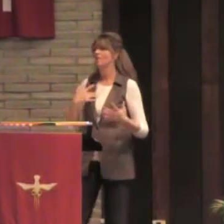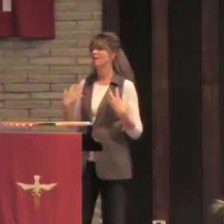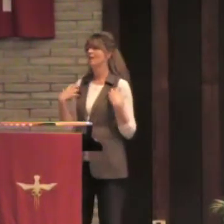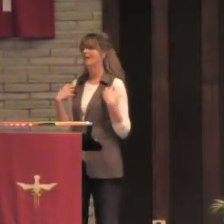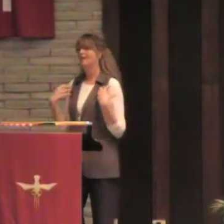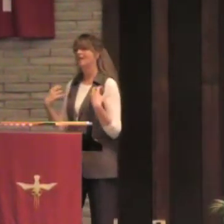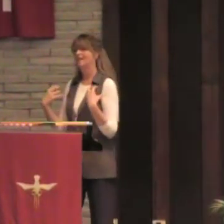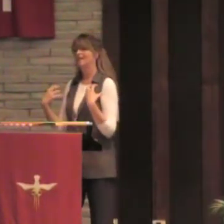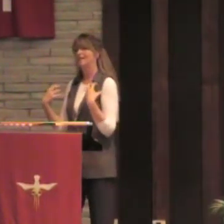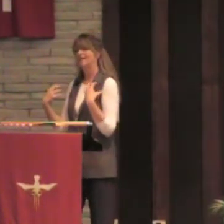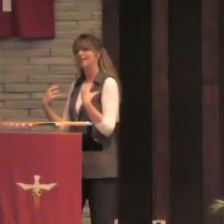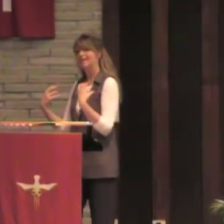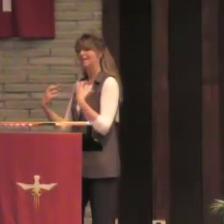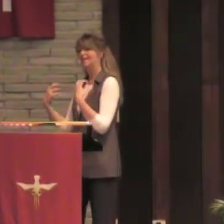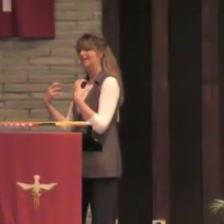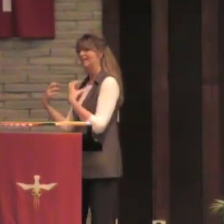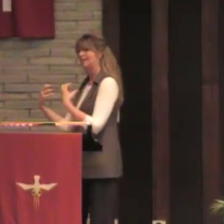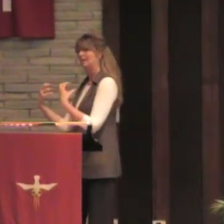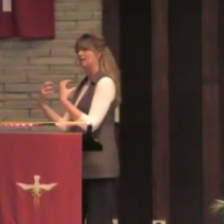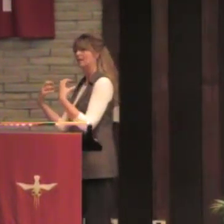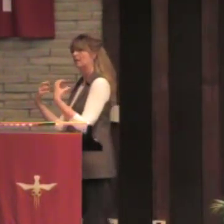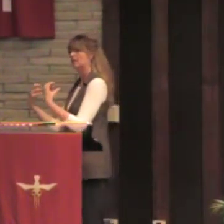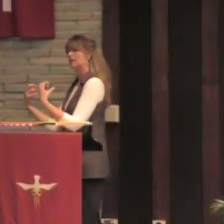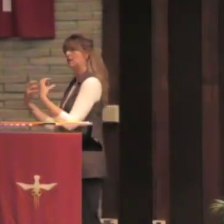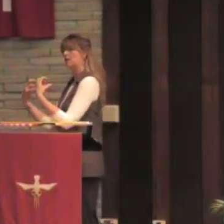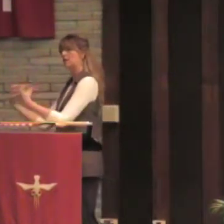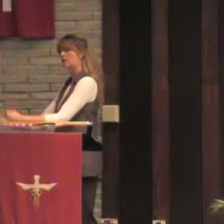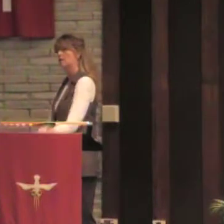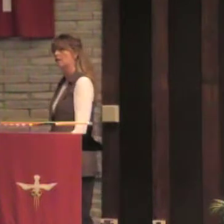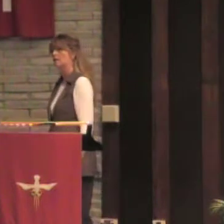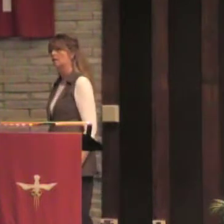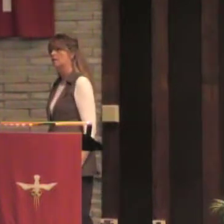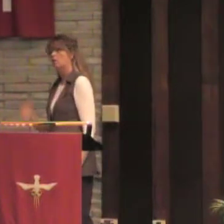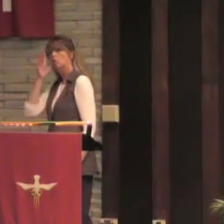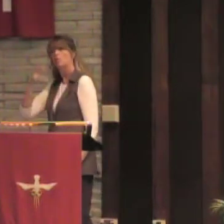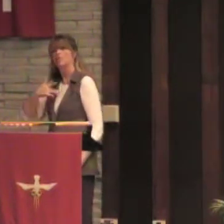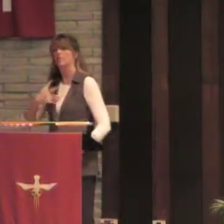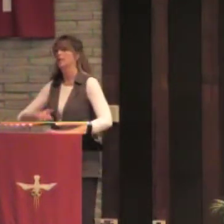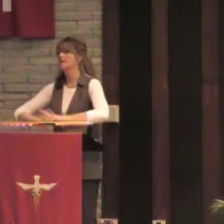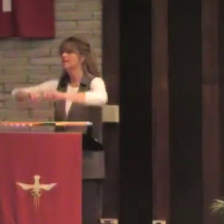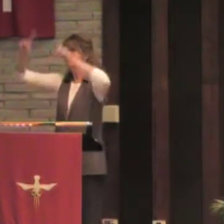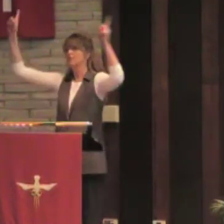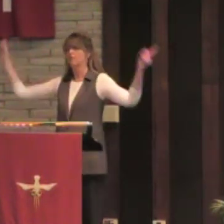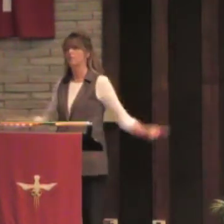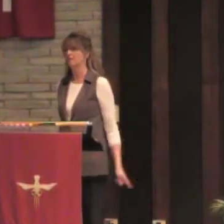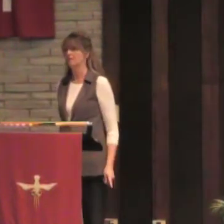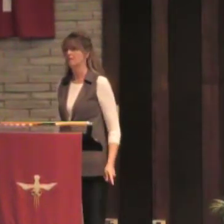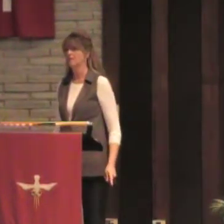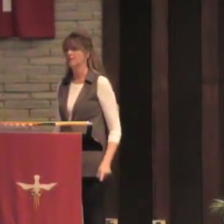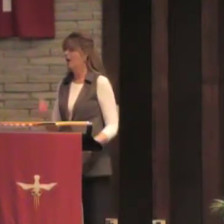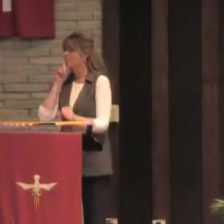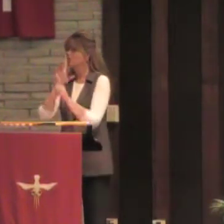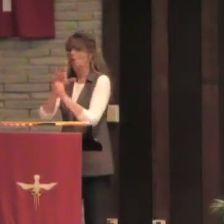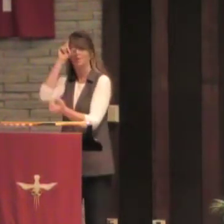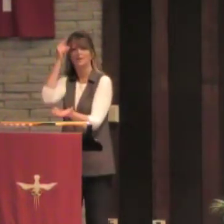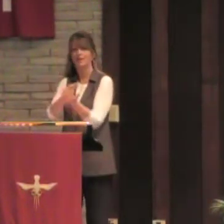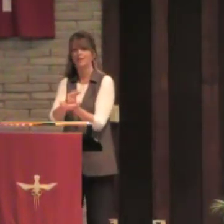conditions will start to heal as you forgive. Little by little, you will start feeling